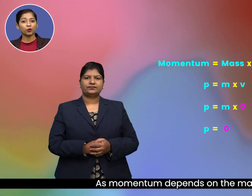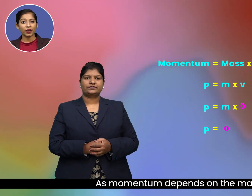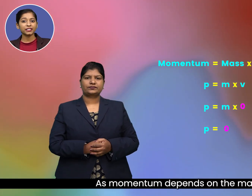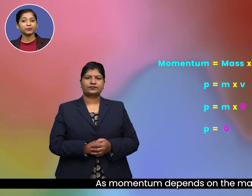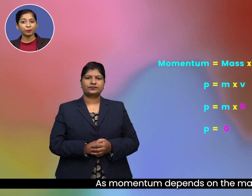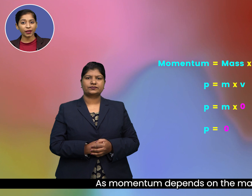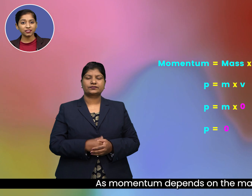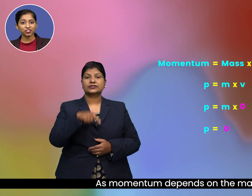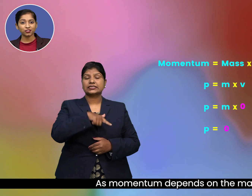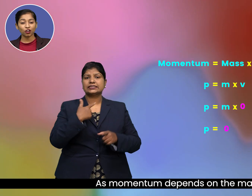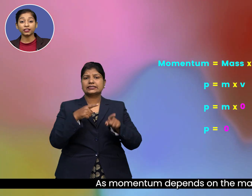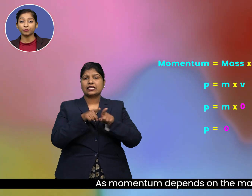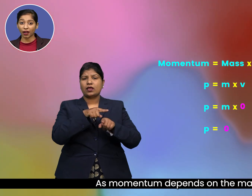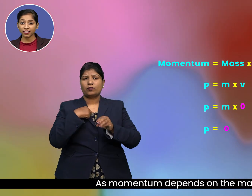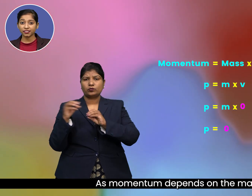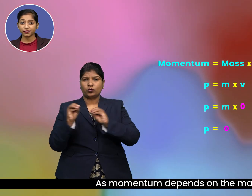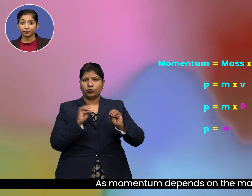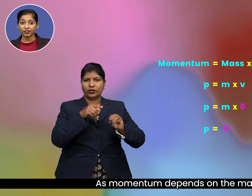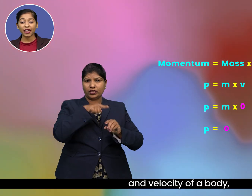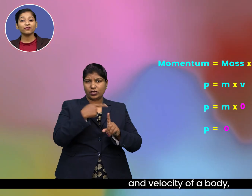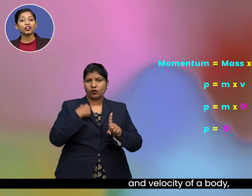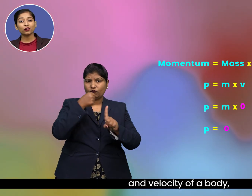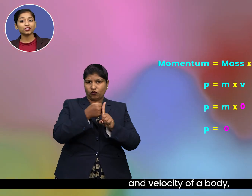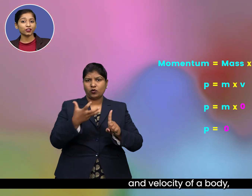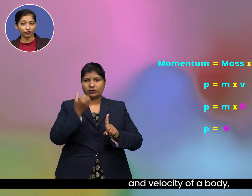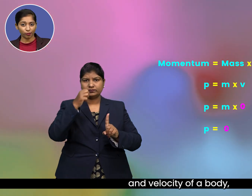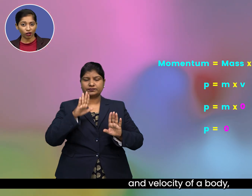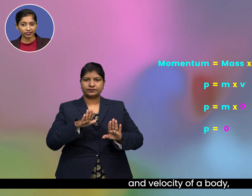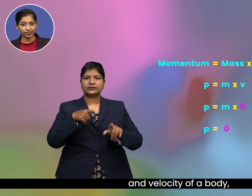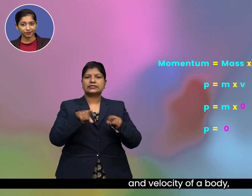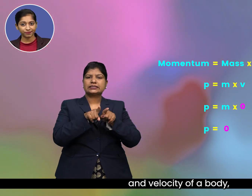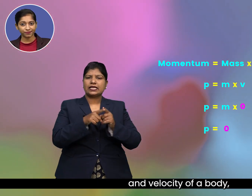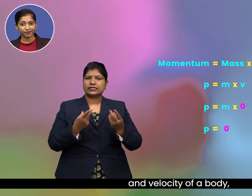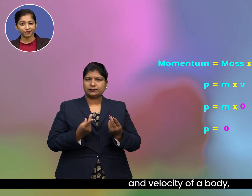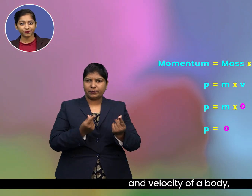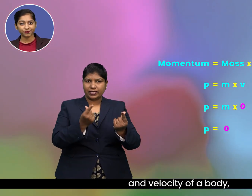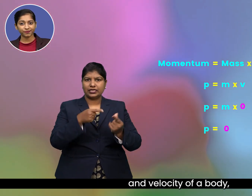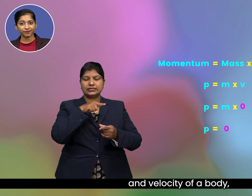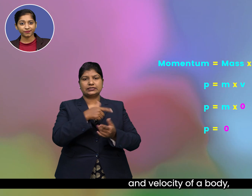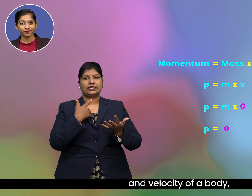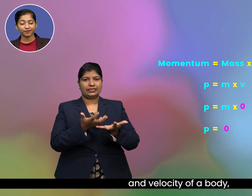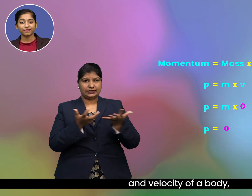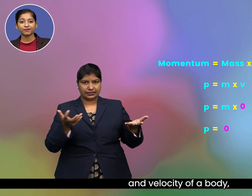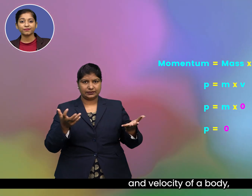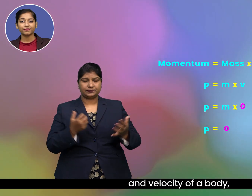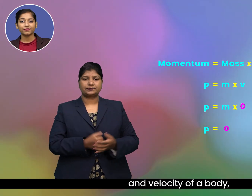As momentum depends on the mass and velocity of a body